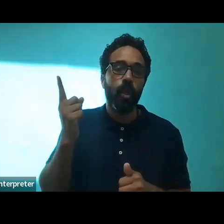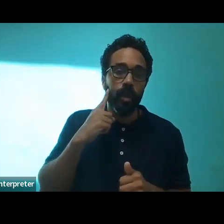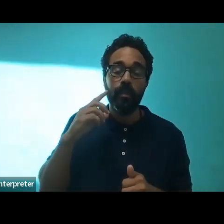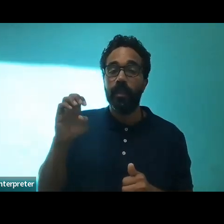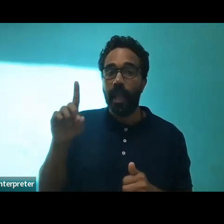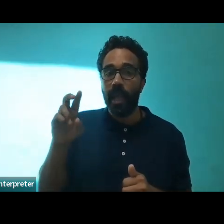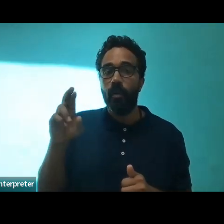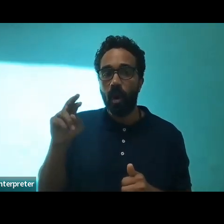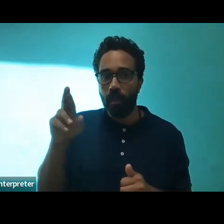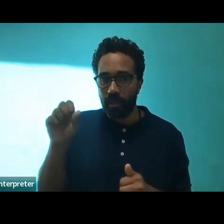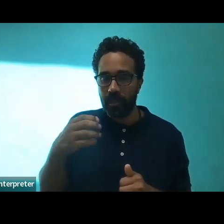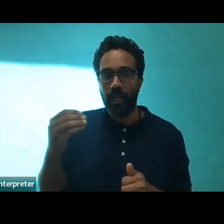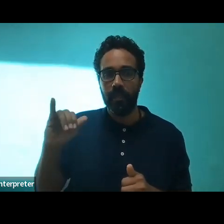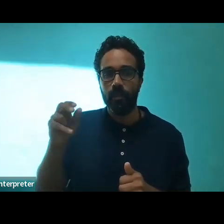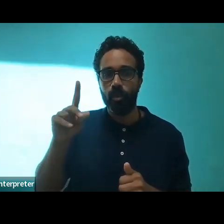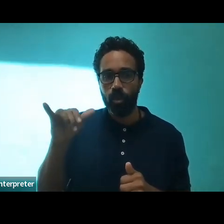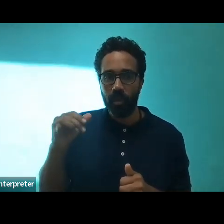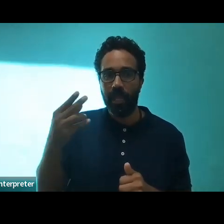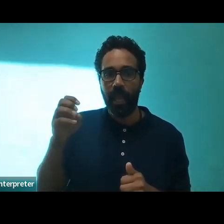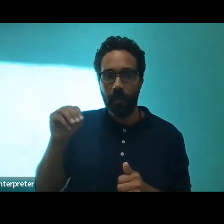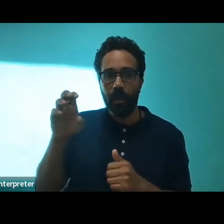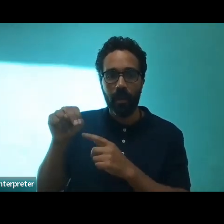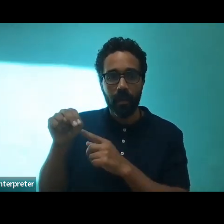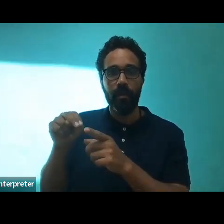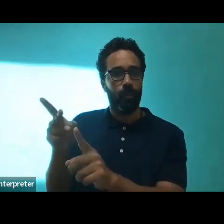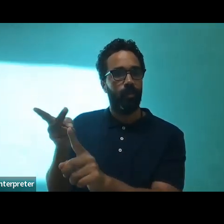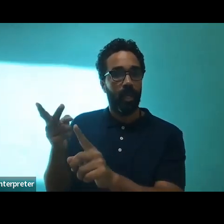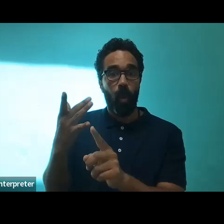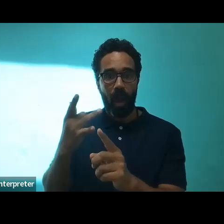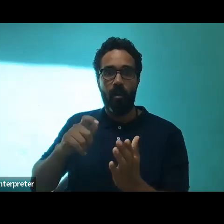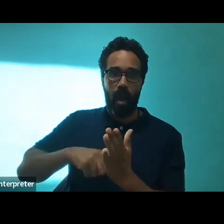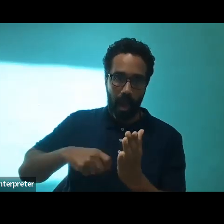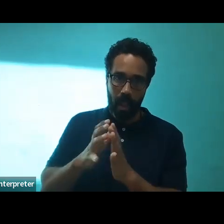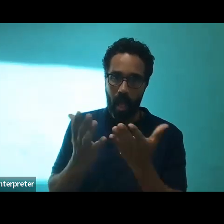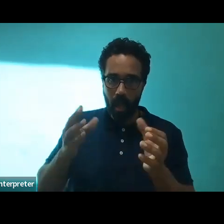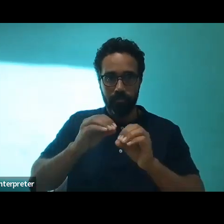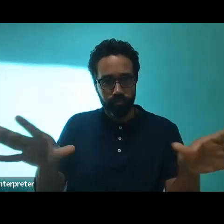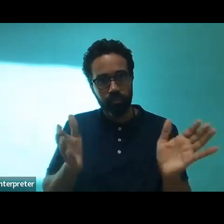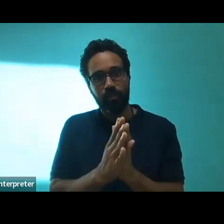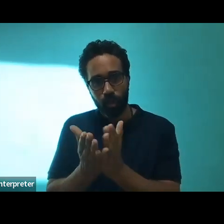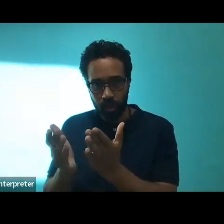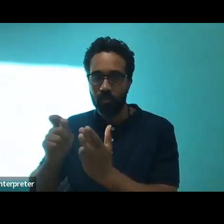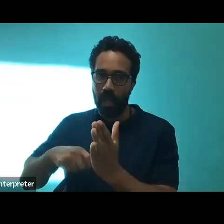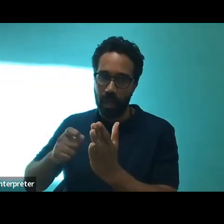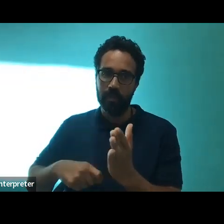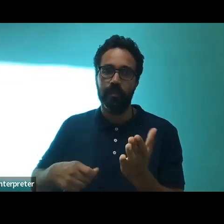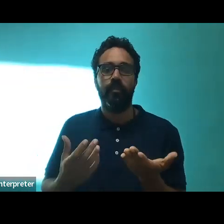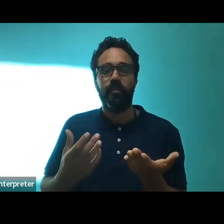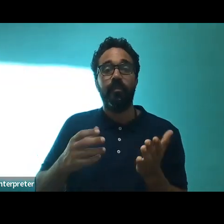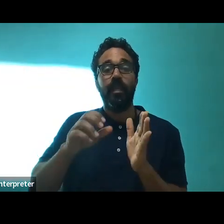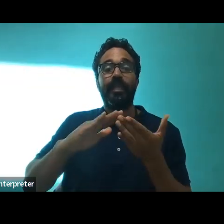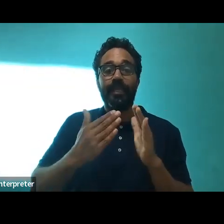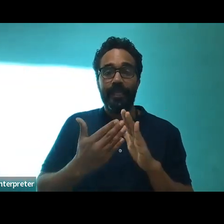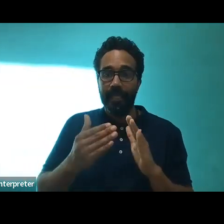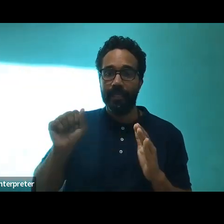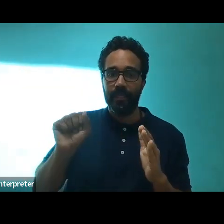Heumann because much has been written and said about them and the Berkeley Center, the sit-ins in San Francisco, and the